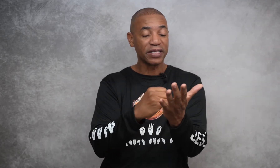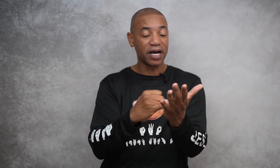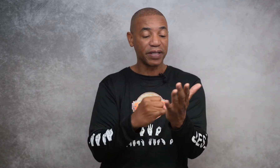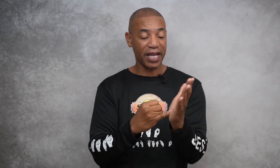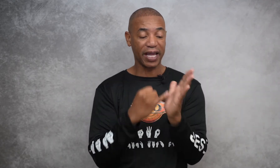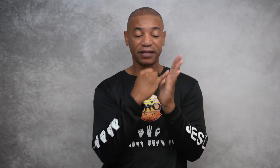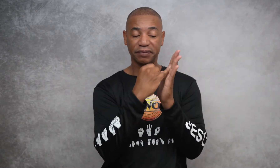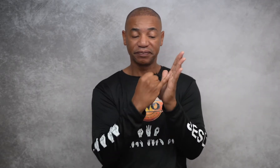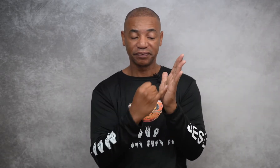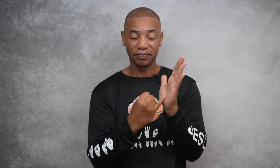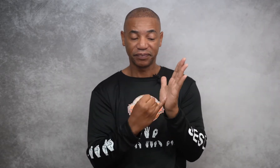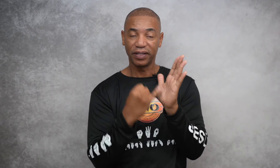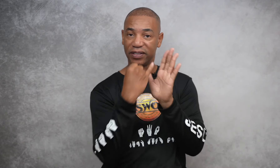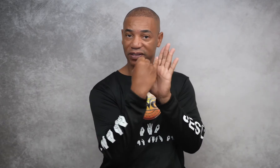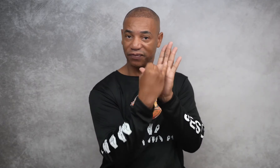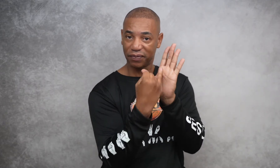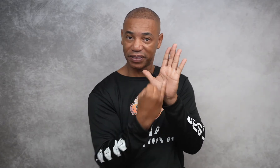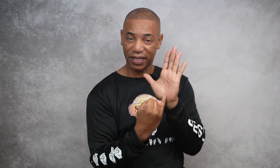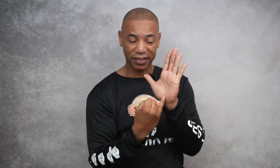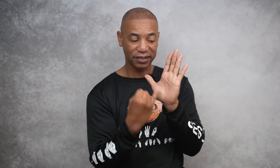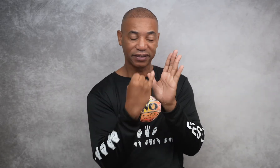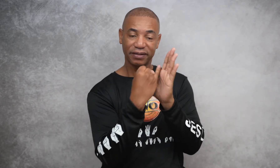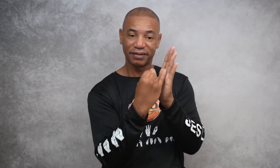non-dominant hand. This is it from the side.